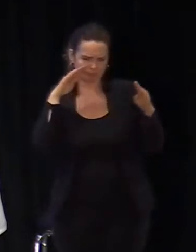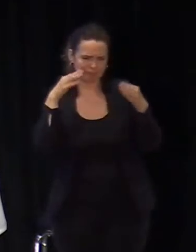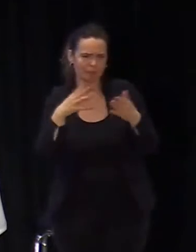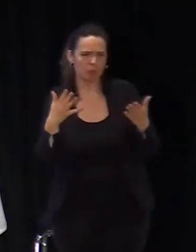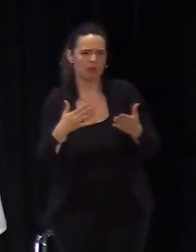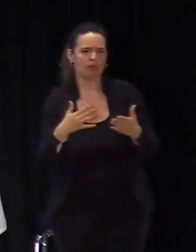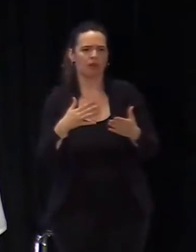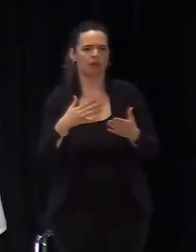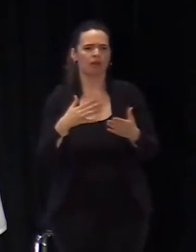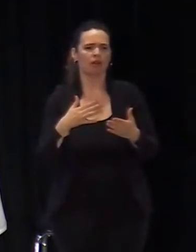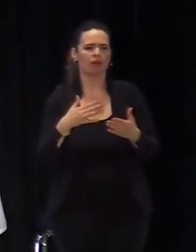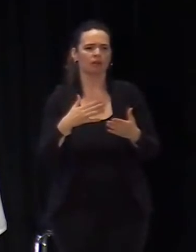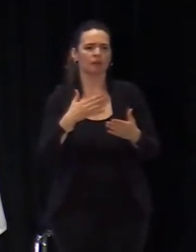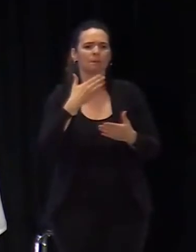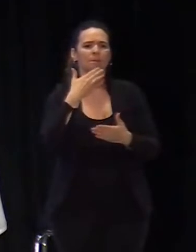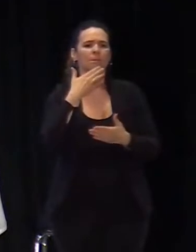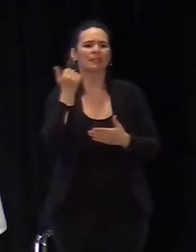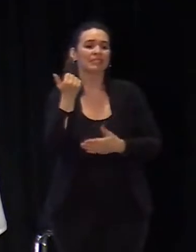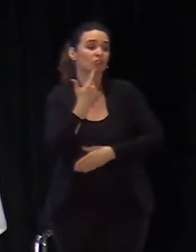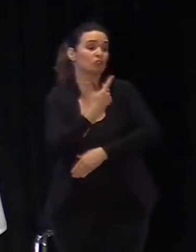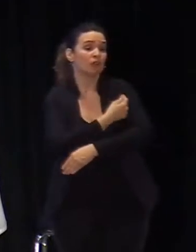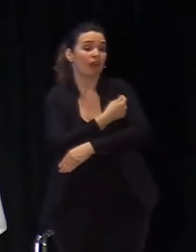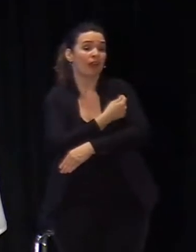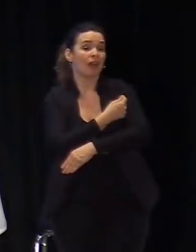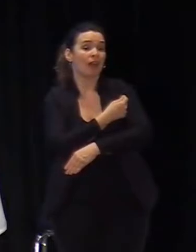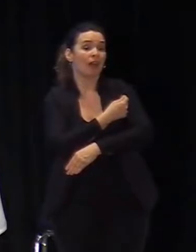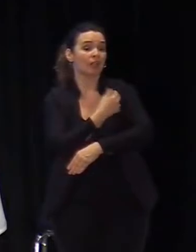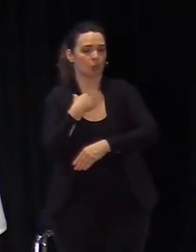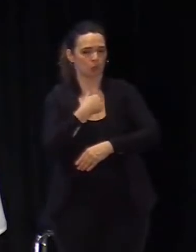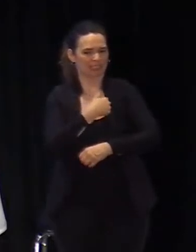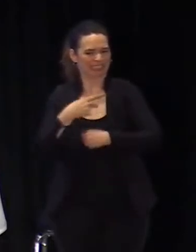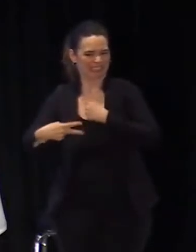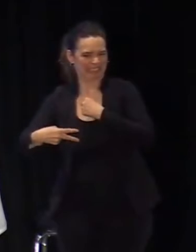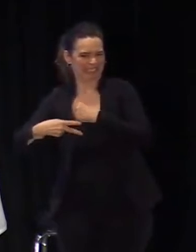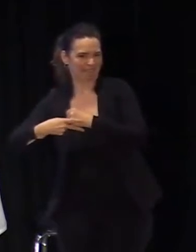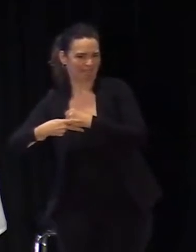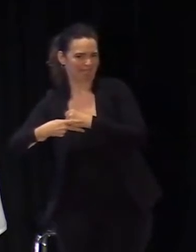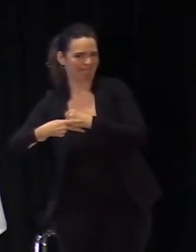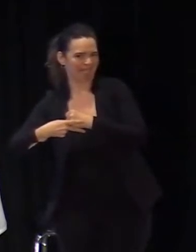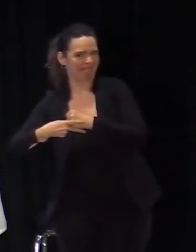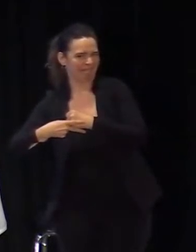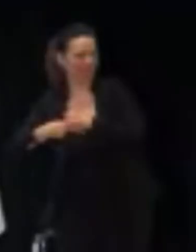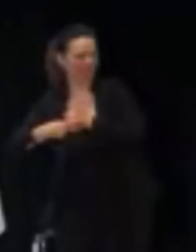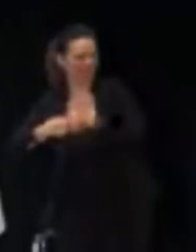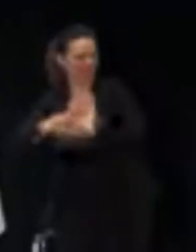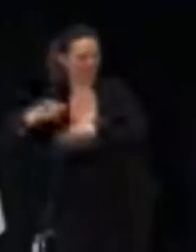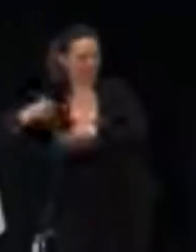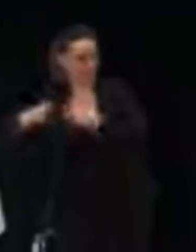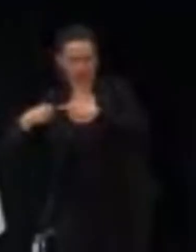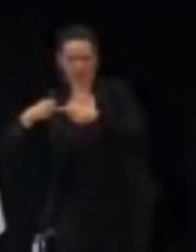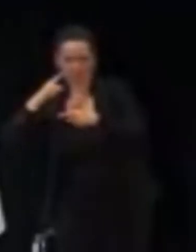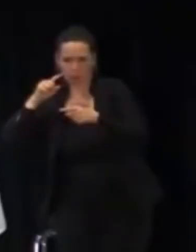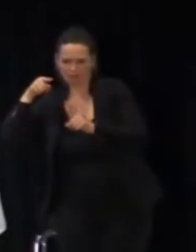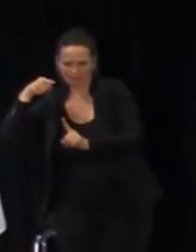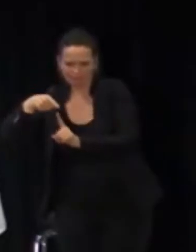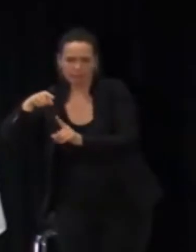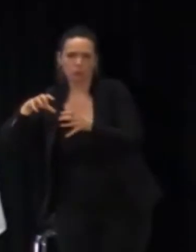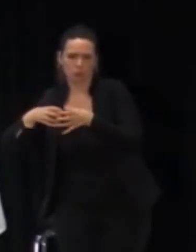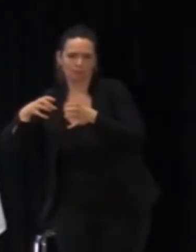this group. But we're not talking about a 5-10% chance of getting an appointment in week one, right?